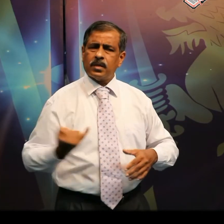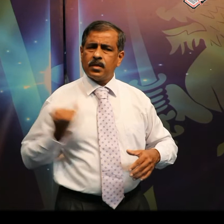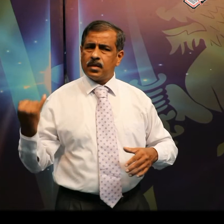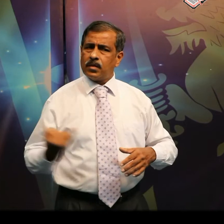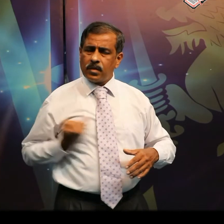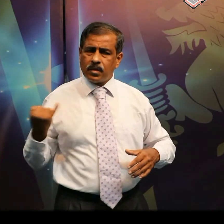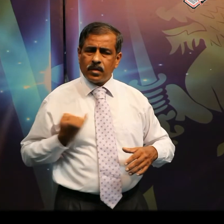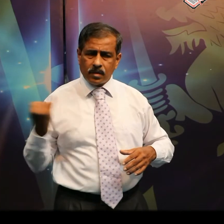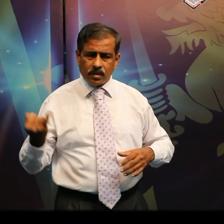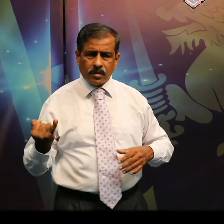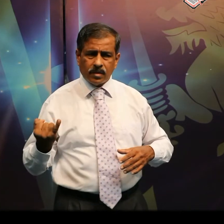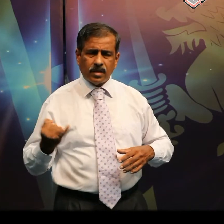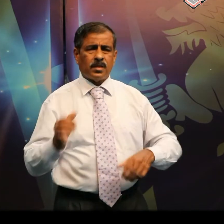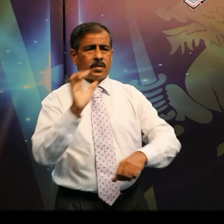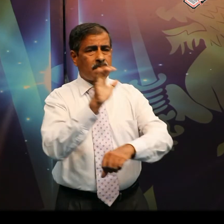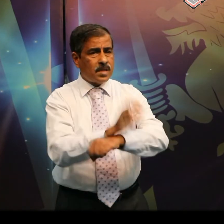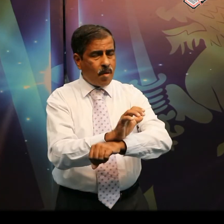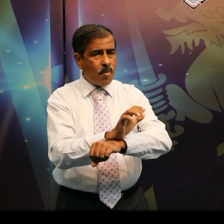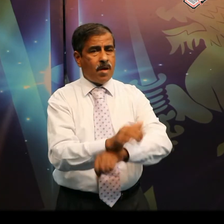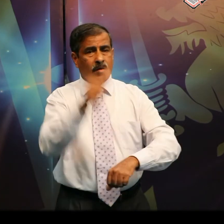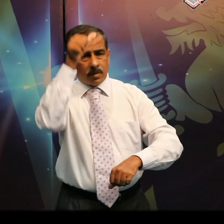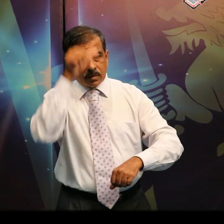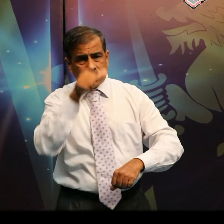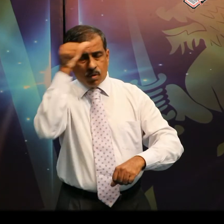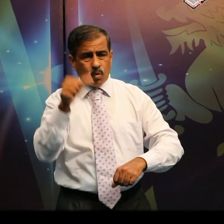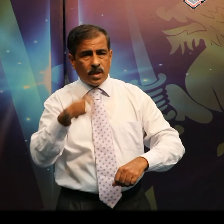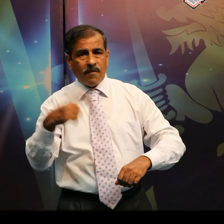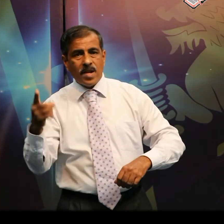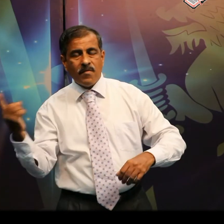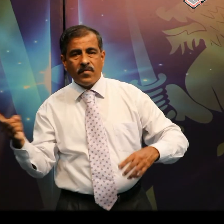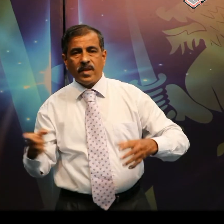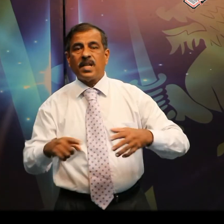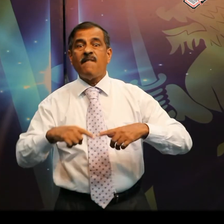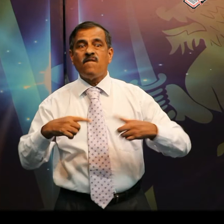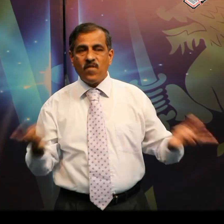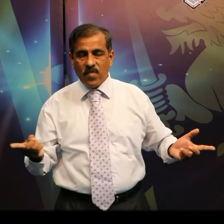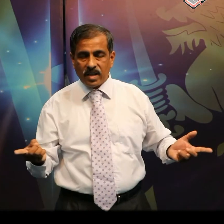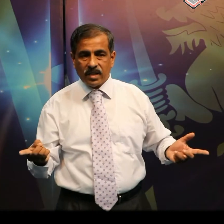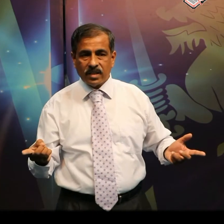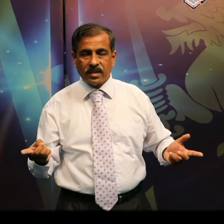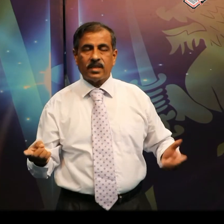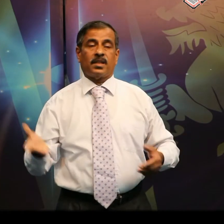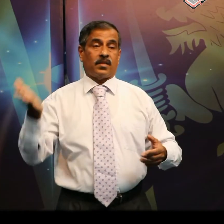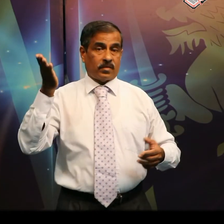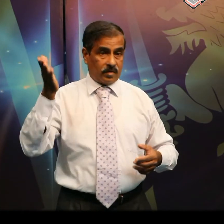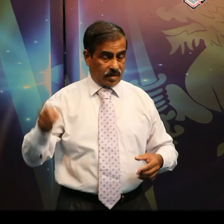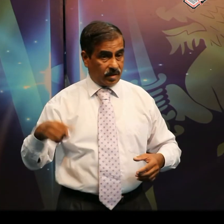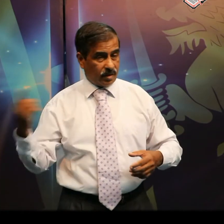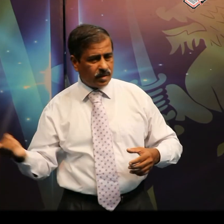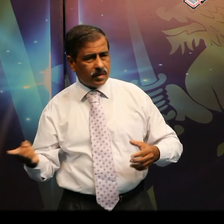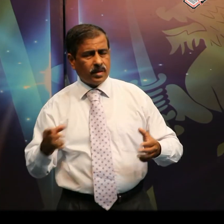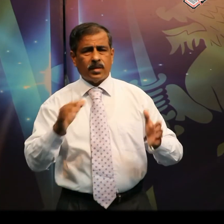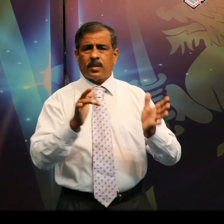supervised because it is your language. It is a unique language. As I often say, what makes Bible